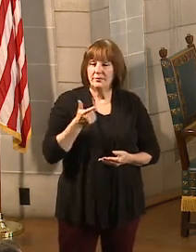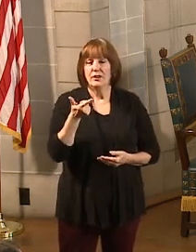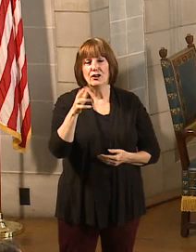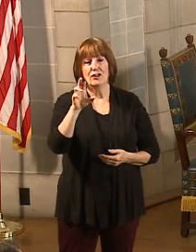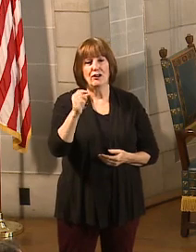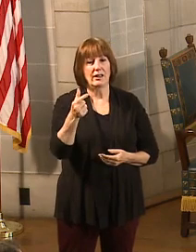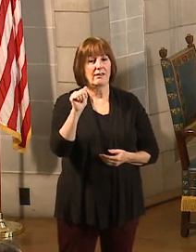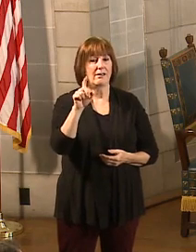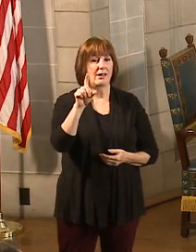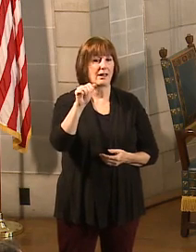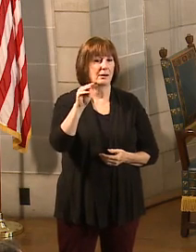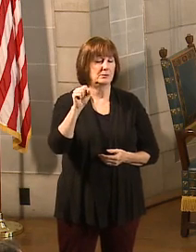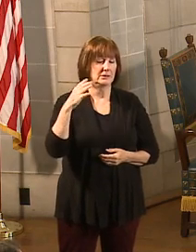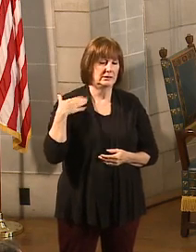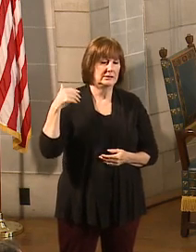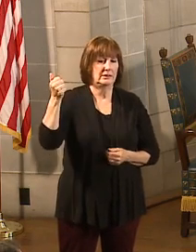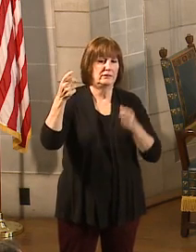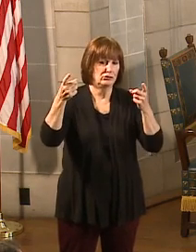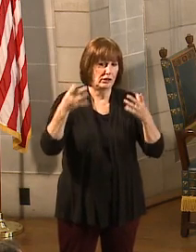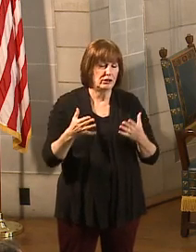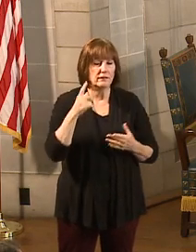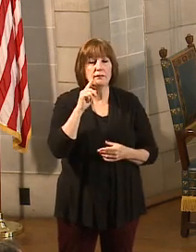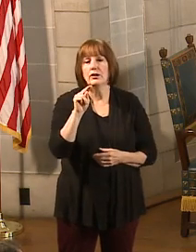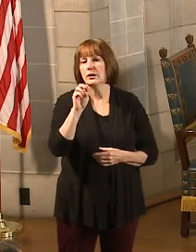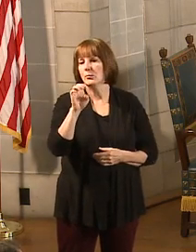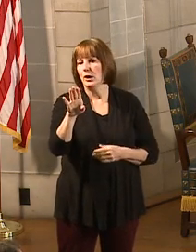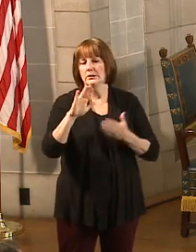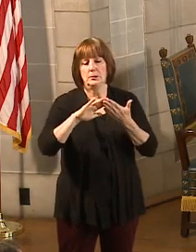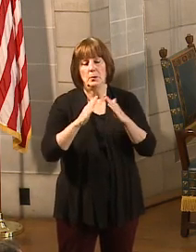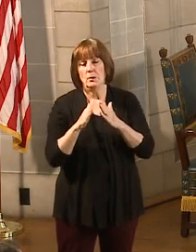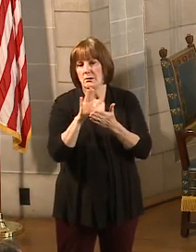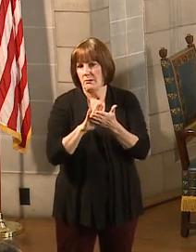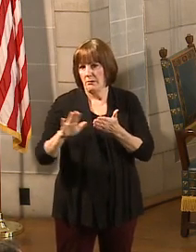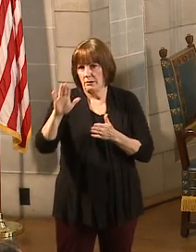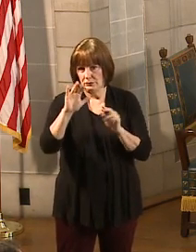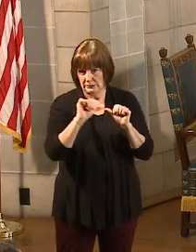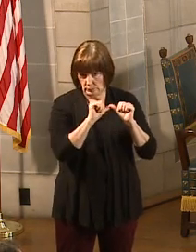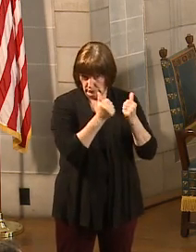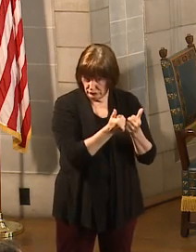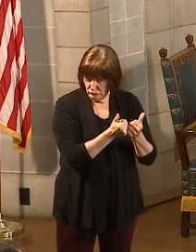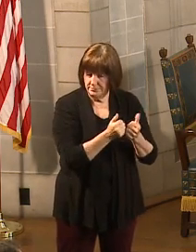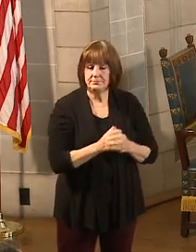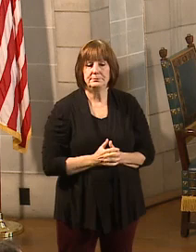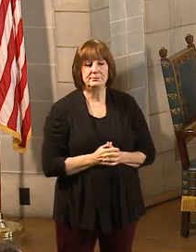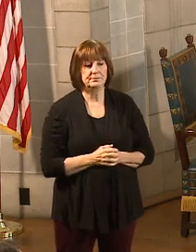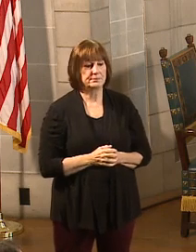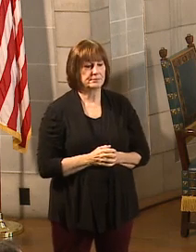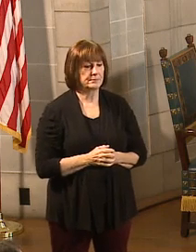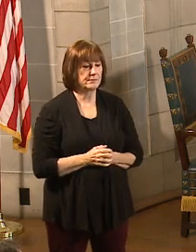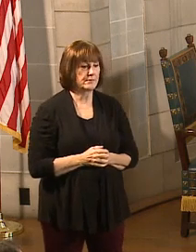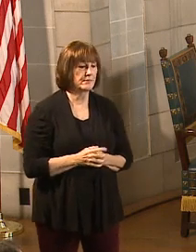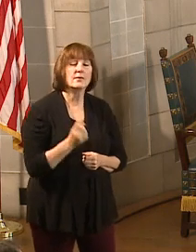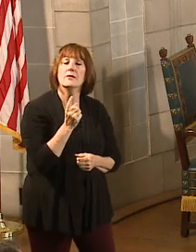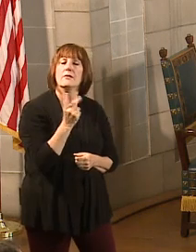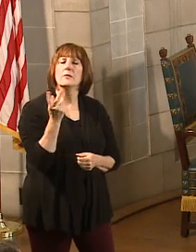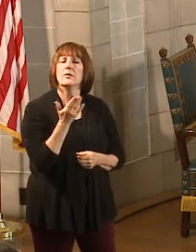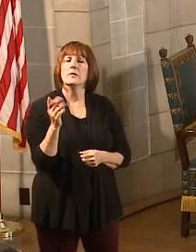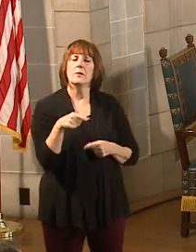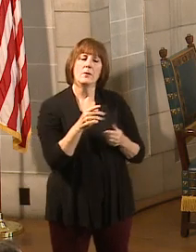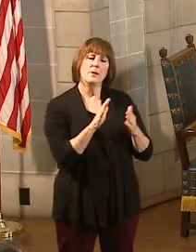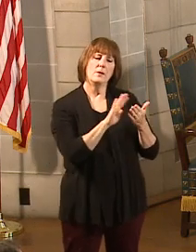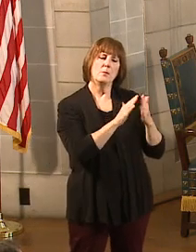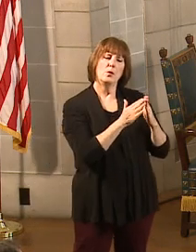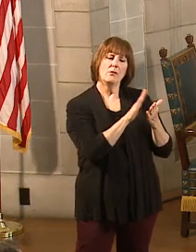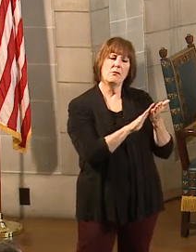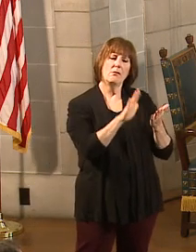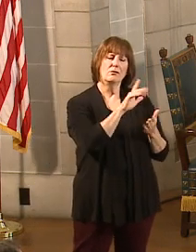who's Executive Director of the Nebraska Community College Association. And a couple things about our community colleges and